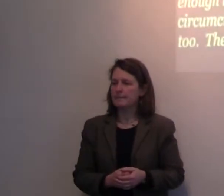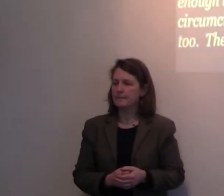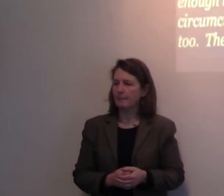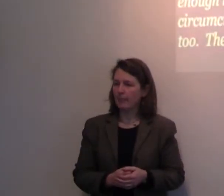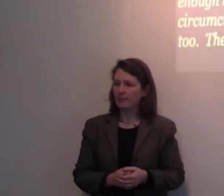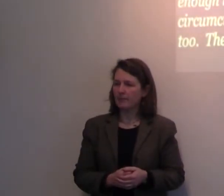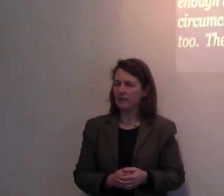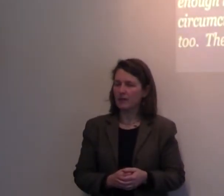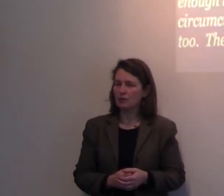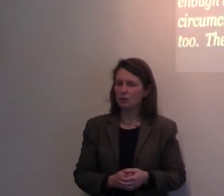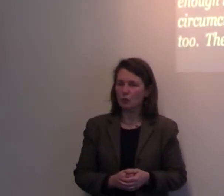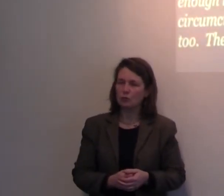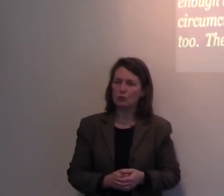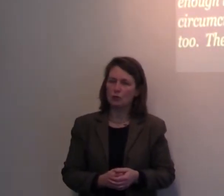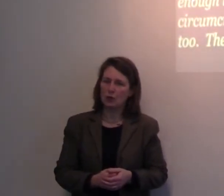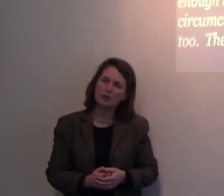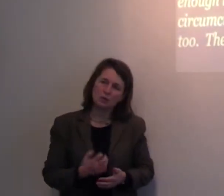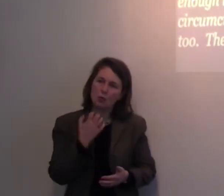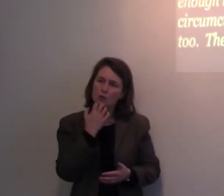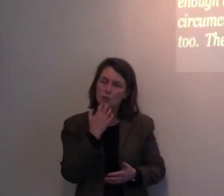These Judaizers said that they believed in